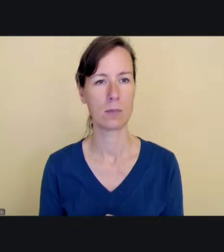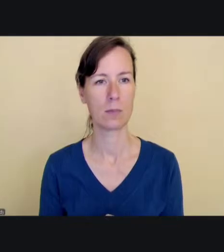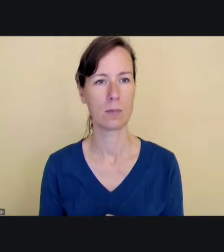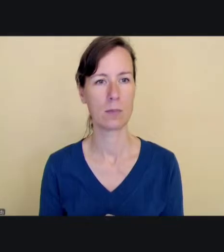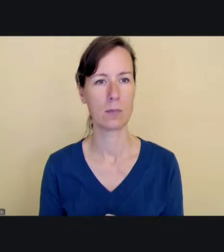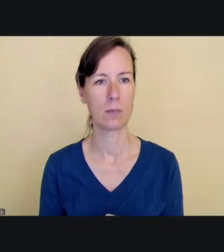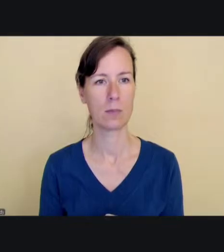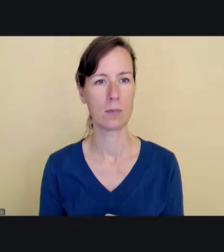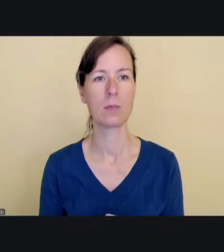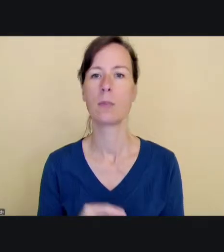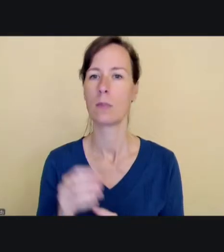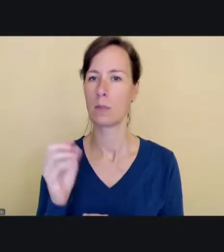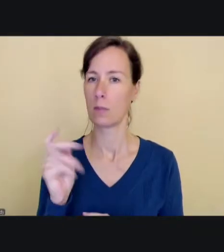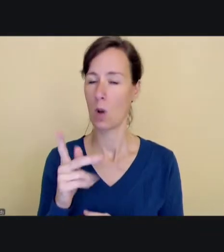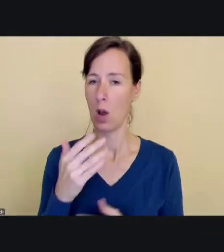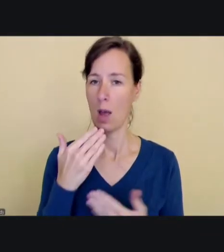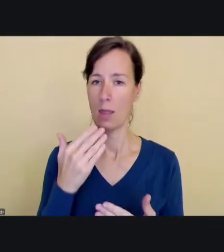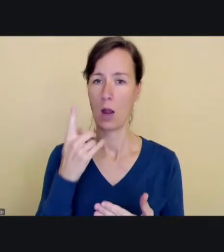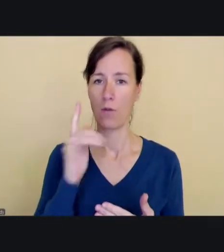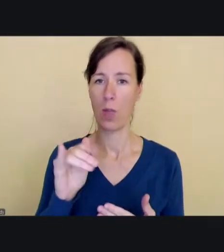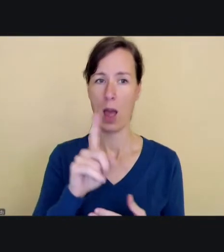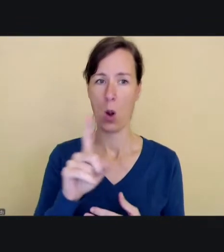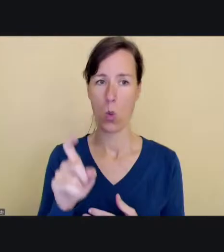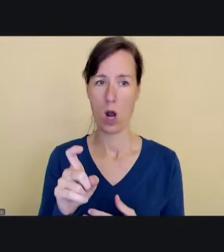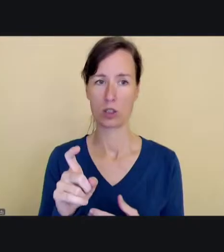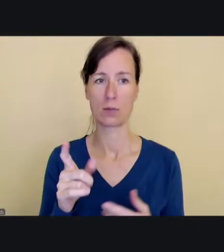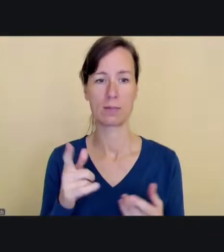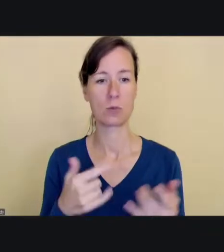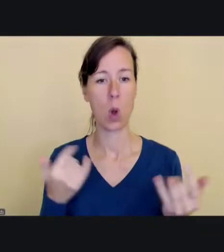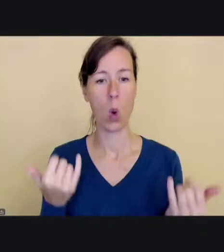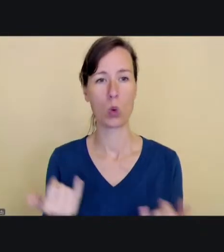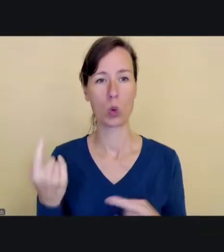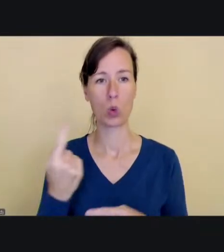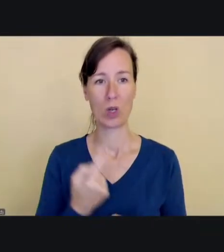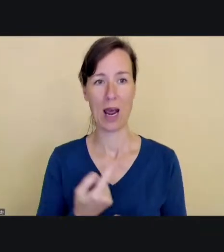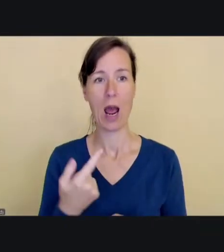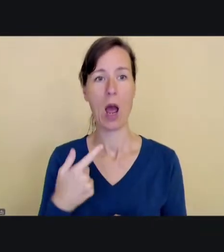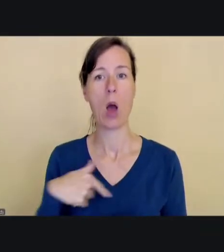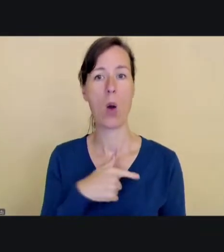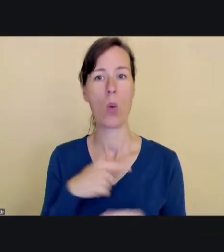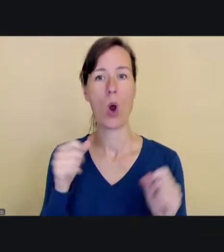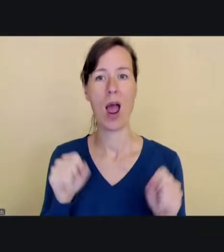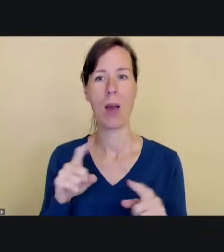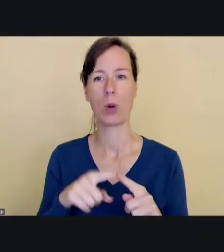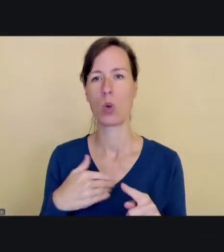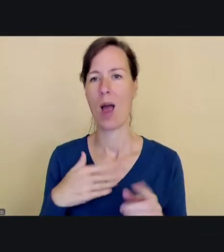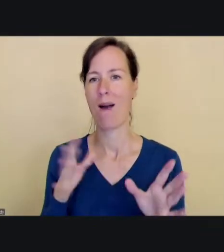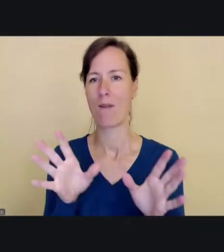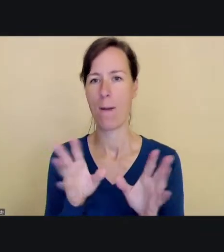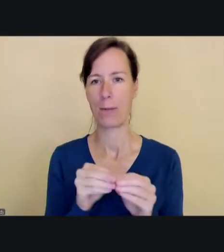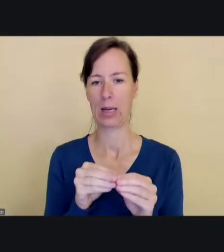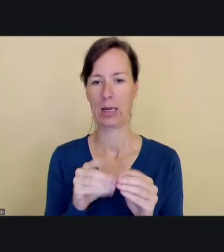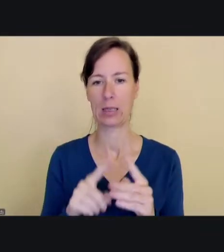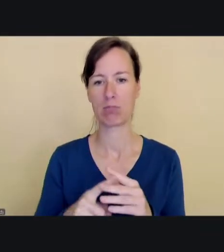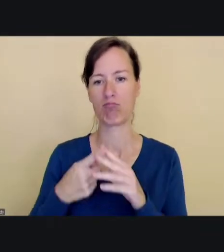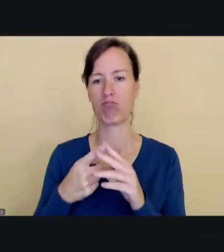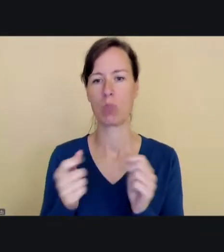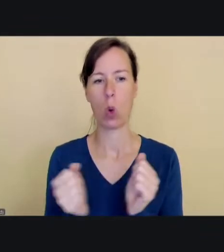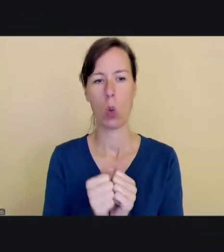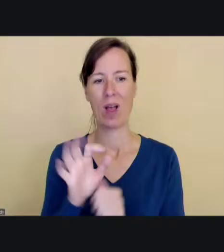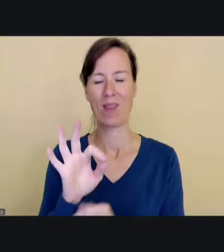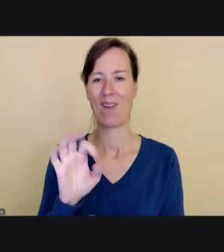Thank you for that question. So just today, we were able to have a kickoff meeting with FEMA so that we can move forward